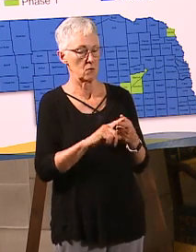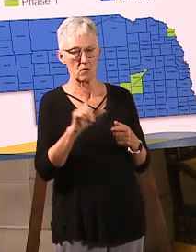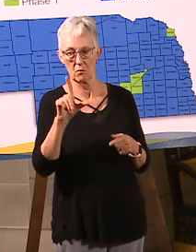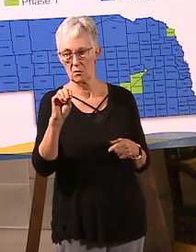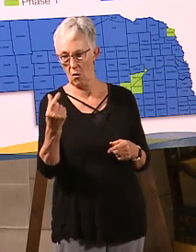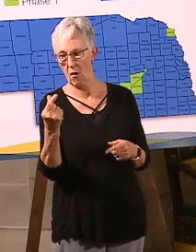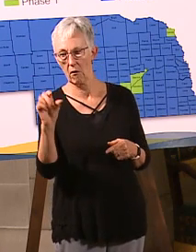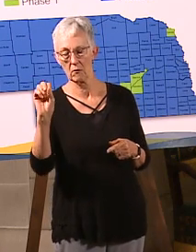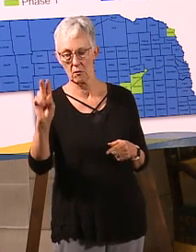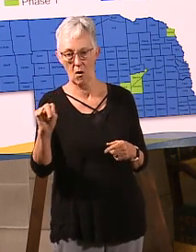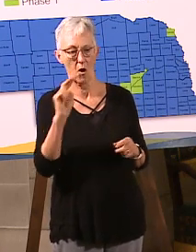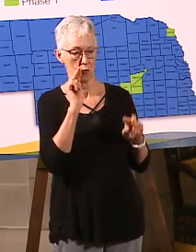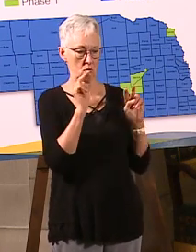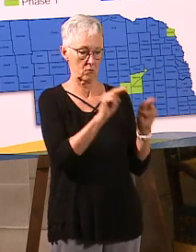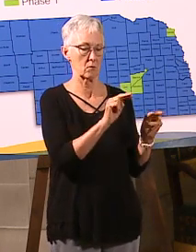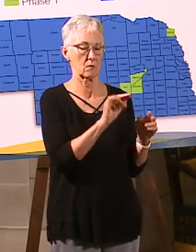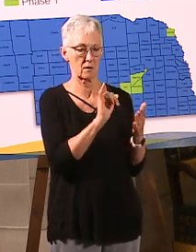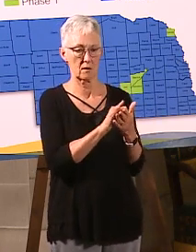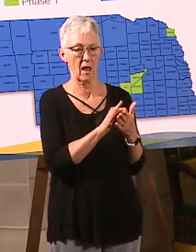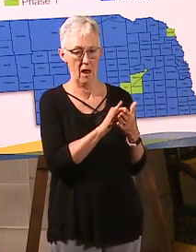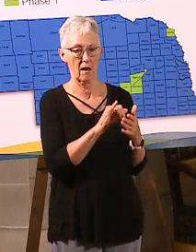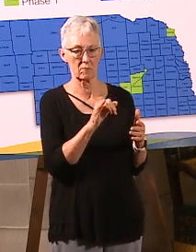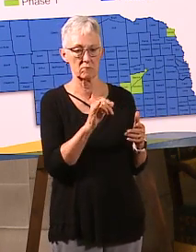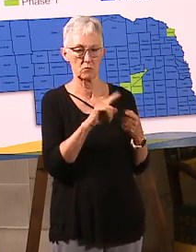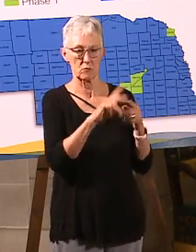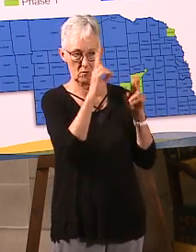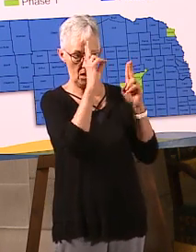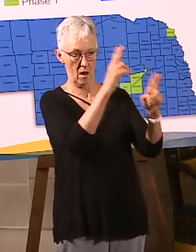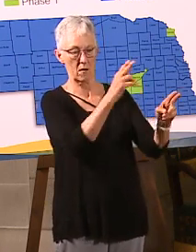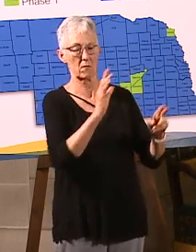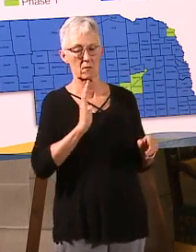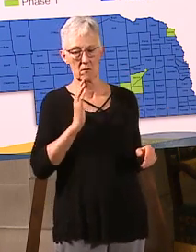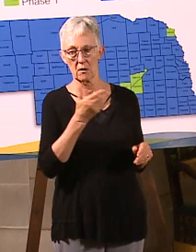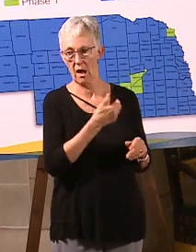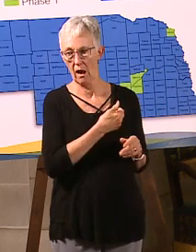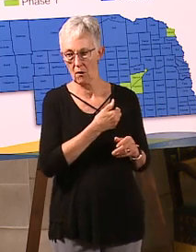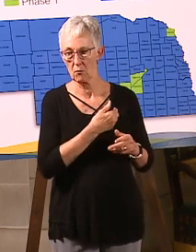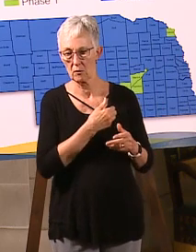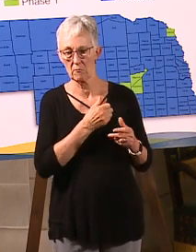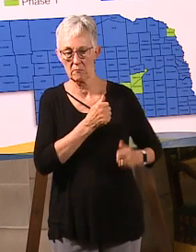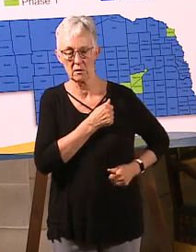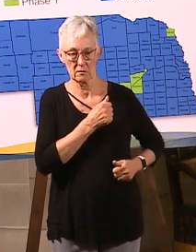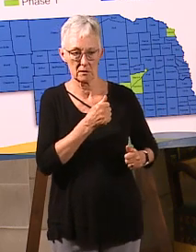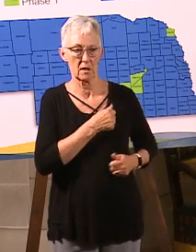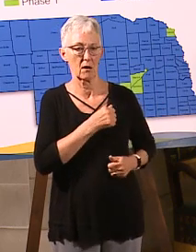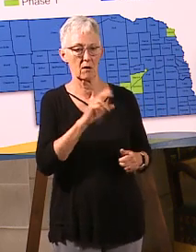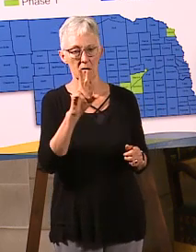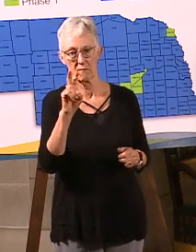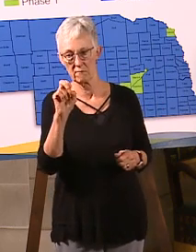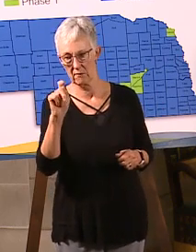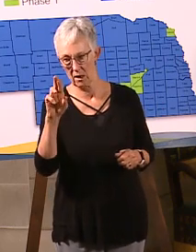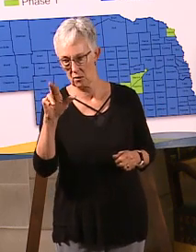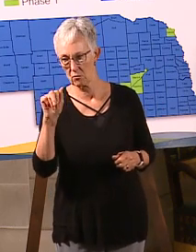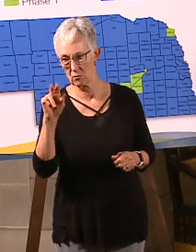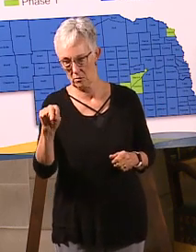that virtual ceremony. We will have 24 honor guards throughout the day that will represent various veteran service organizations that will be